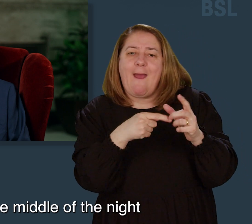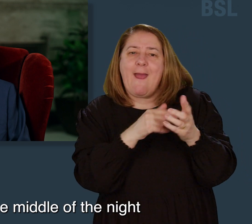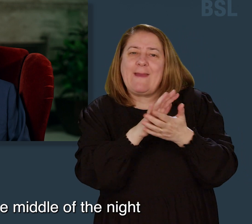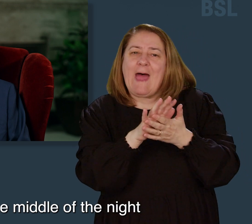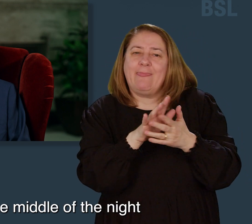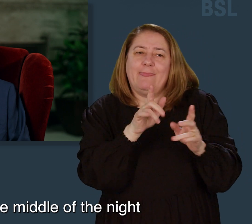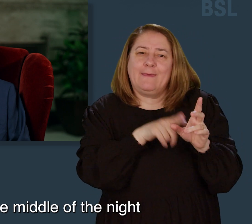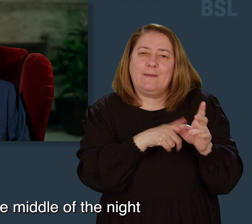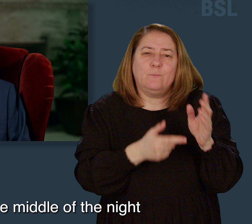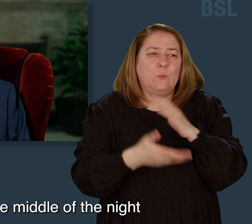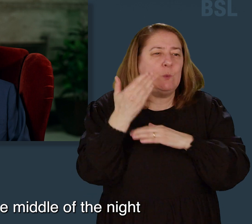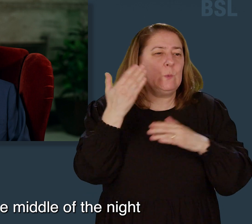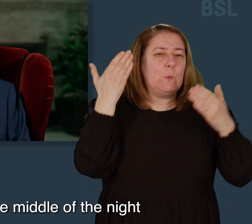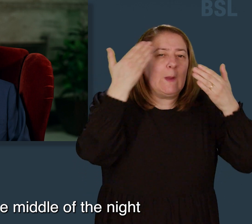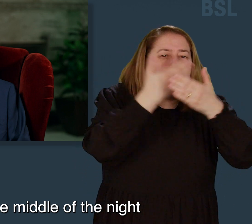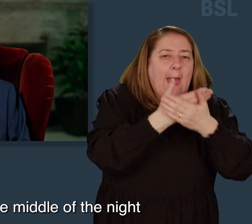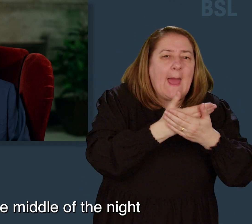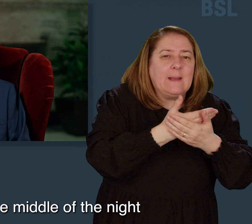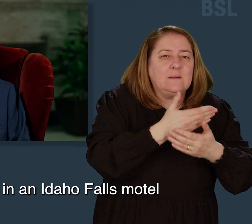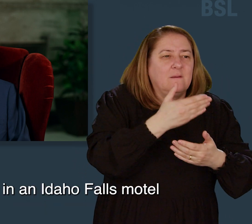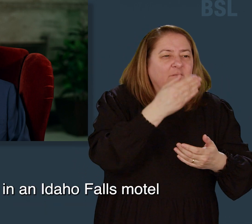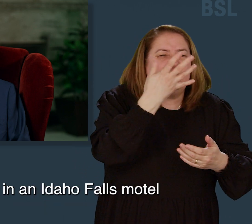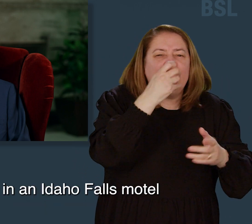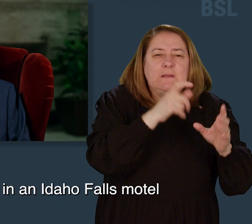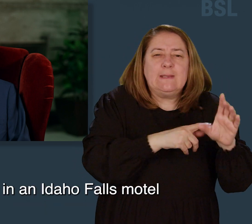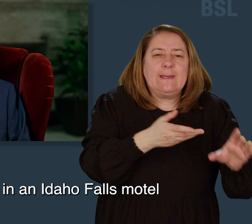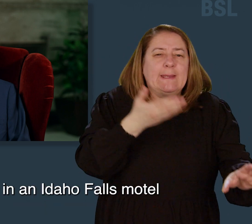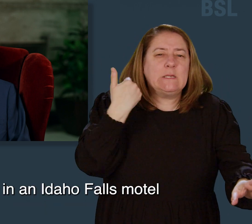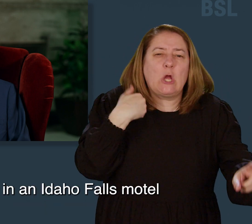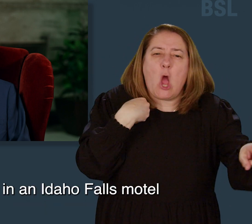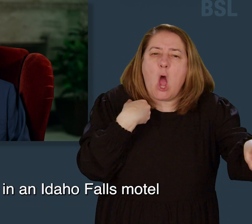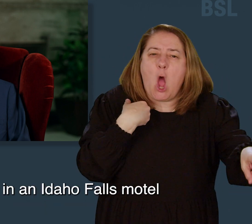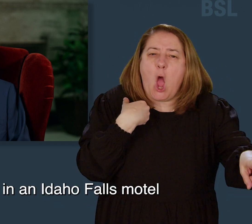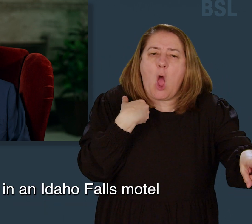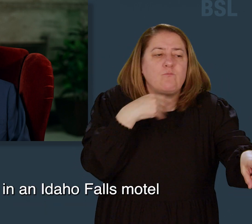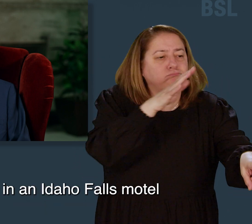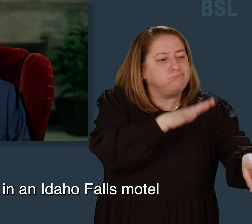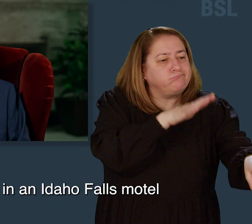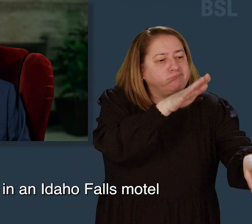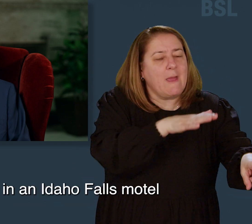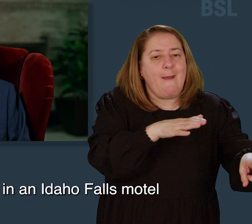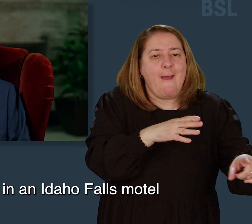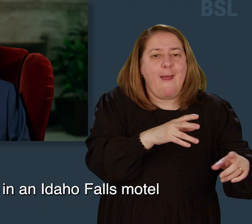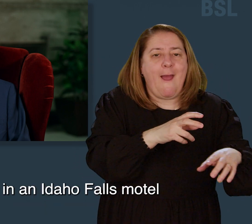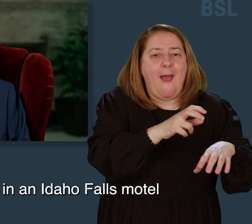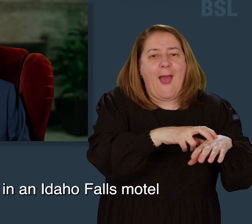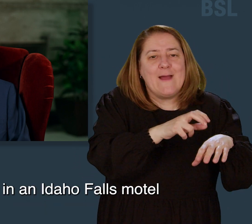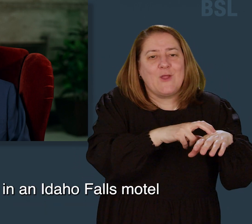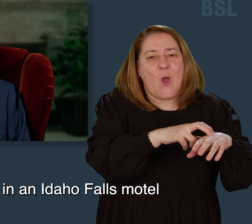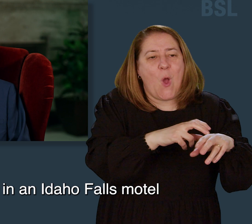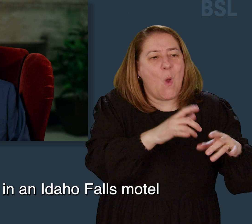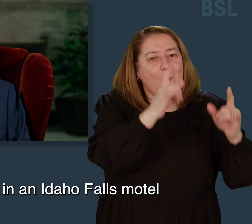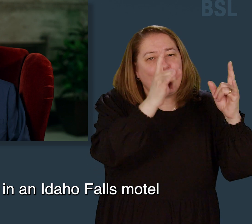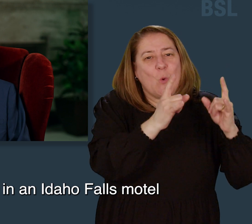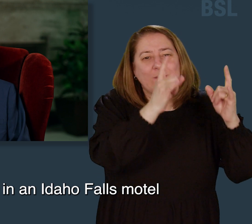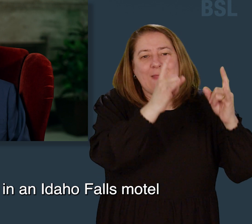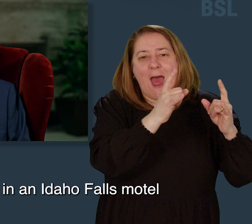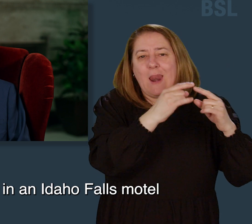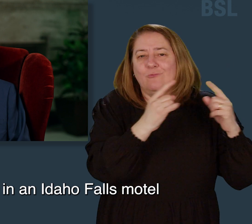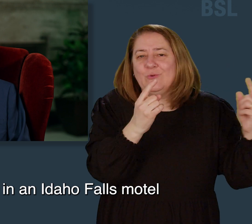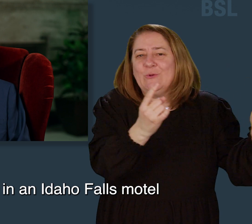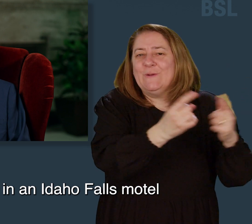Kathy in the middle of the night, nearly 5 decades ago, in an Idaho